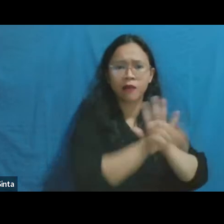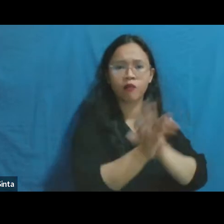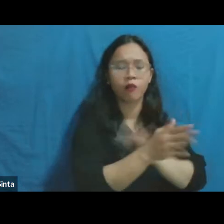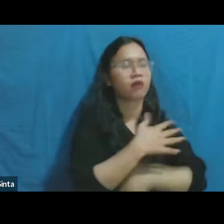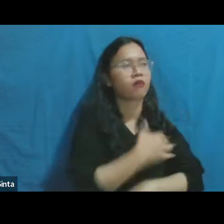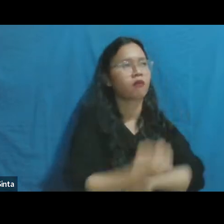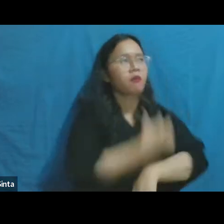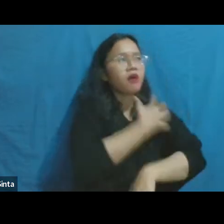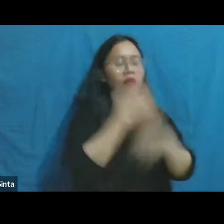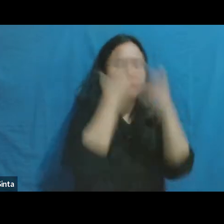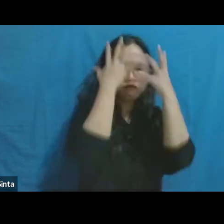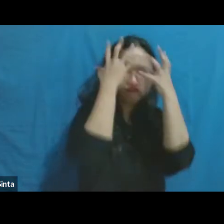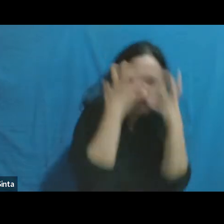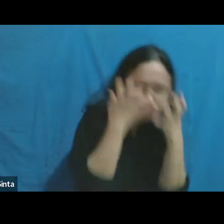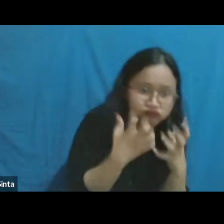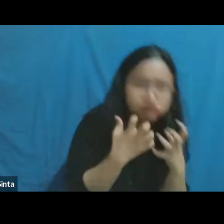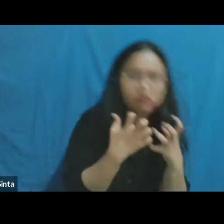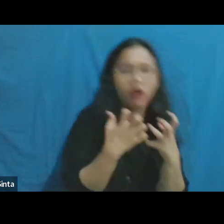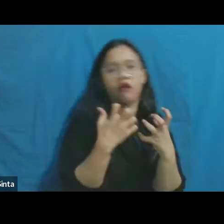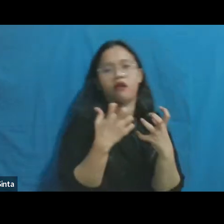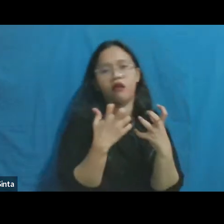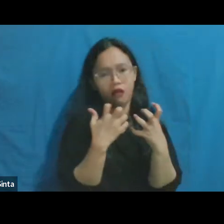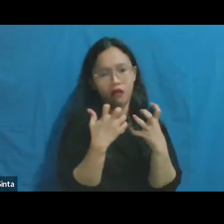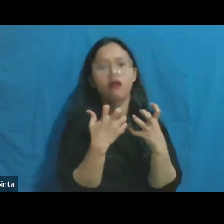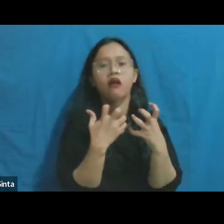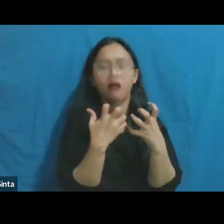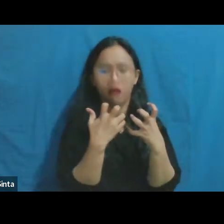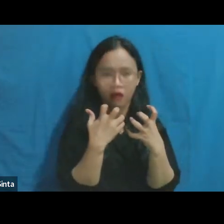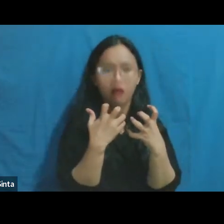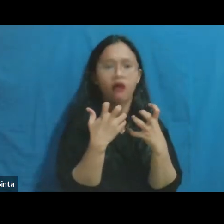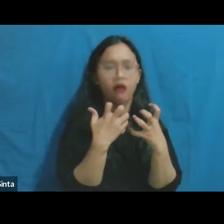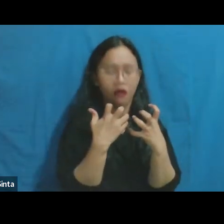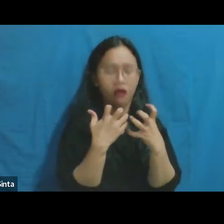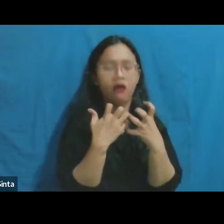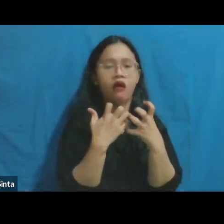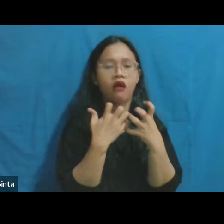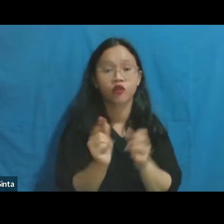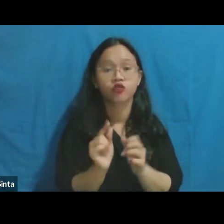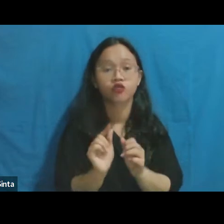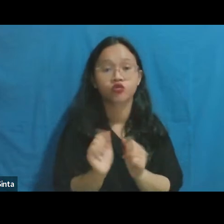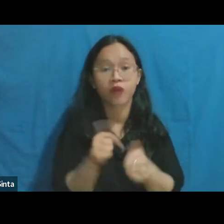to start and explaining this,